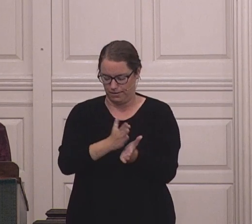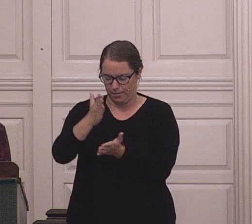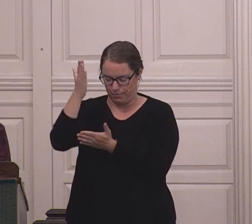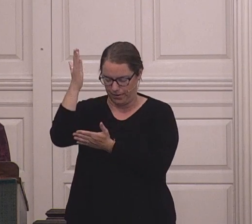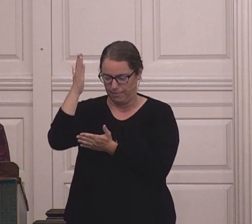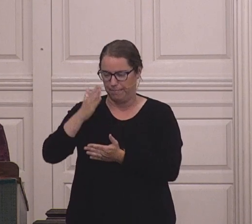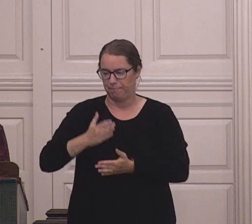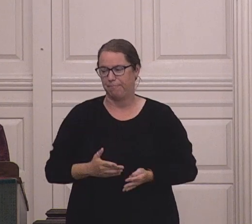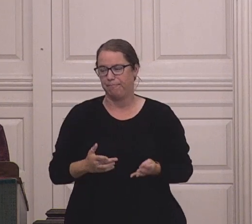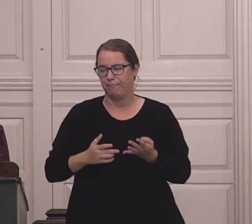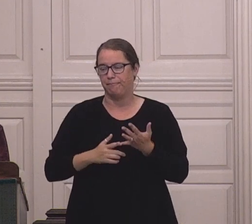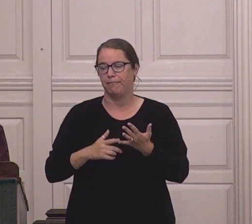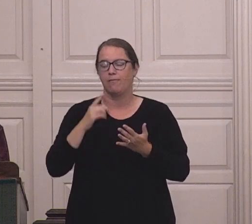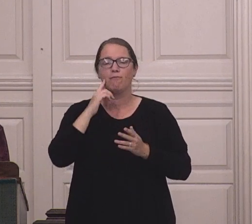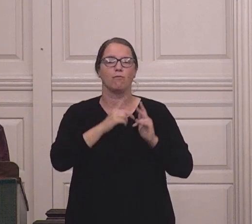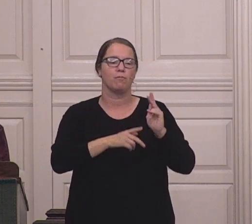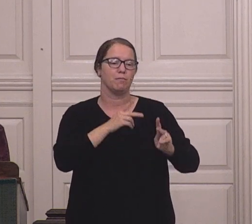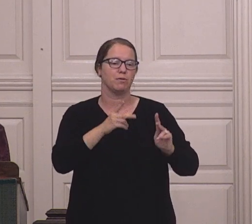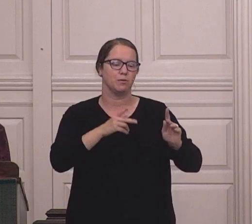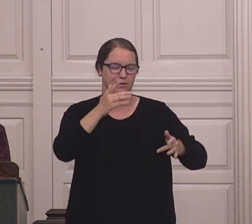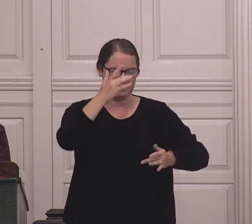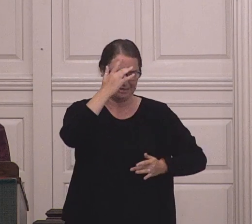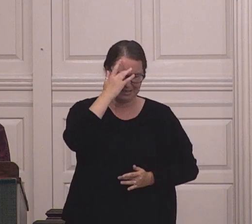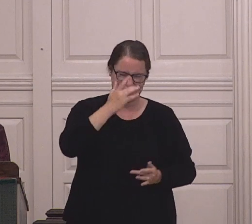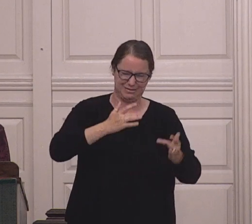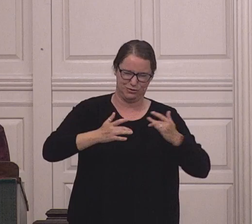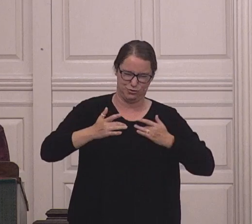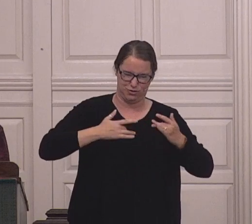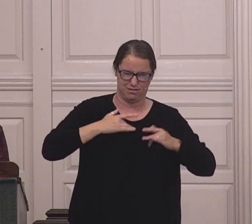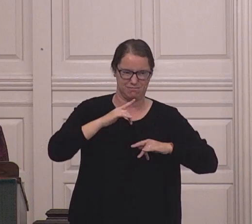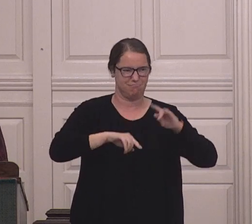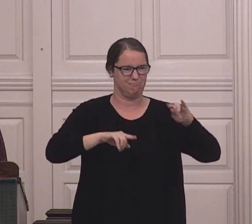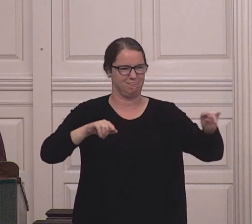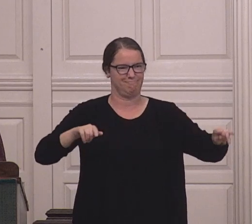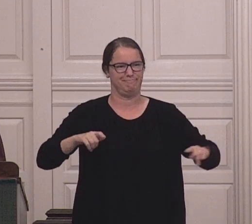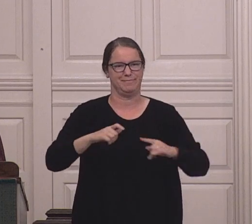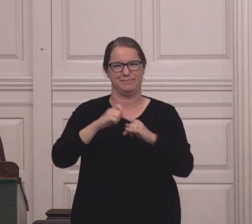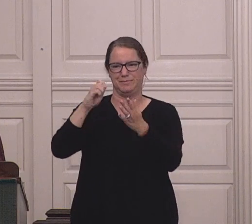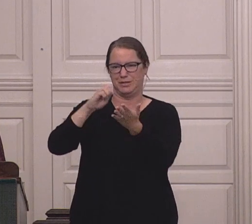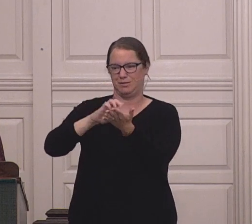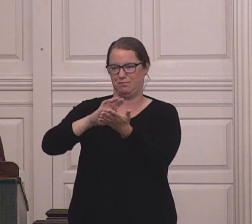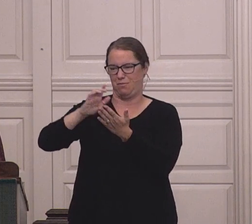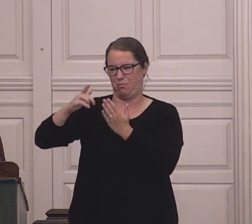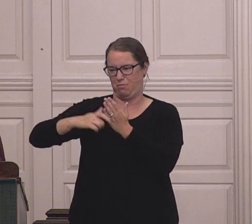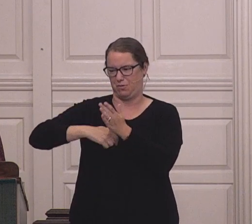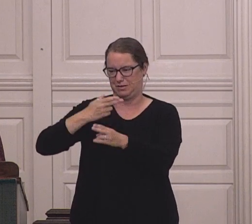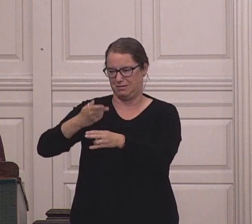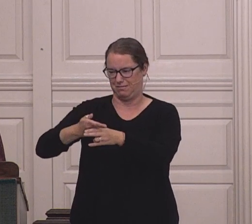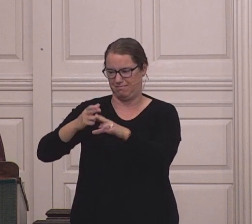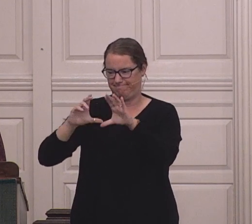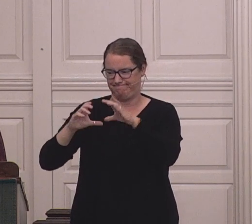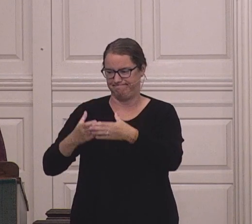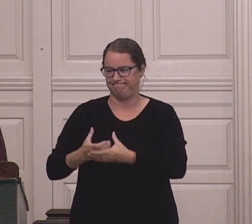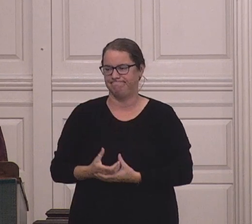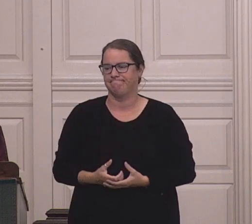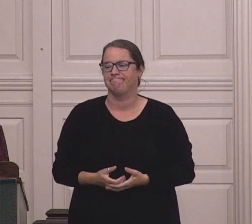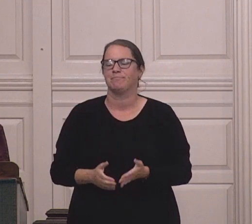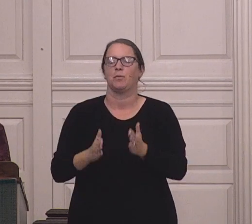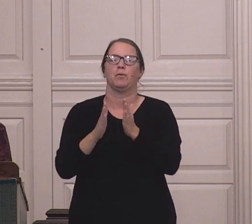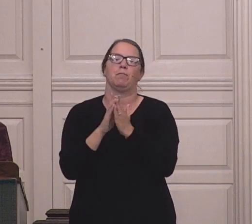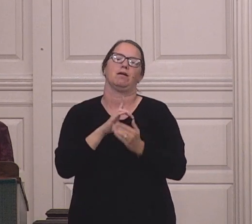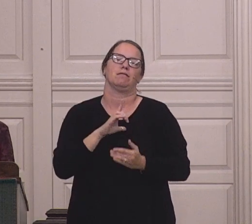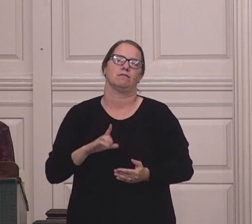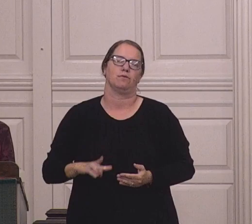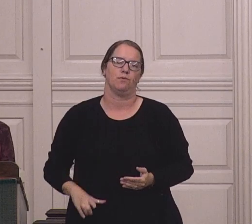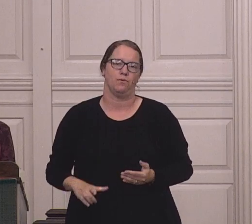For all who are sick and in distress in any way, especially those listed in the bulletin, we pray to the